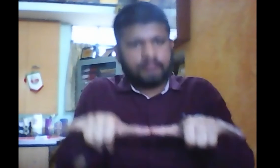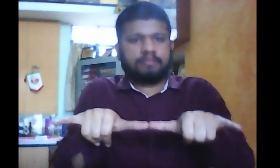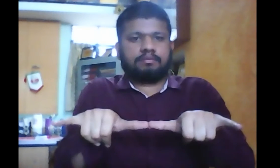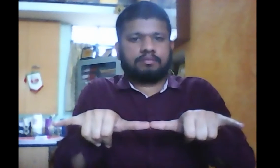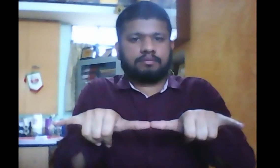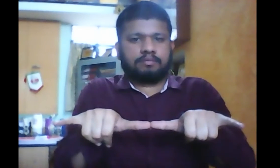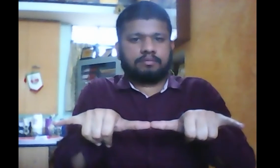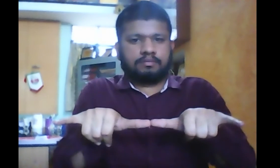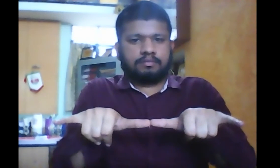Stay home.